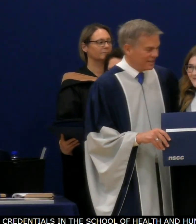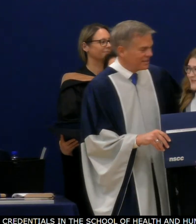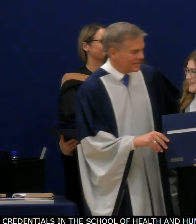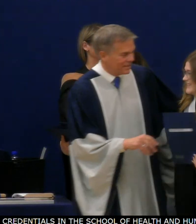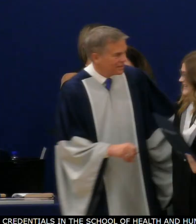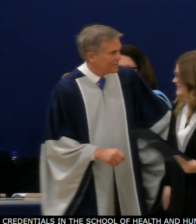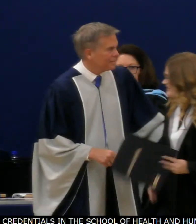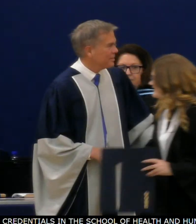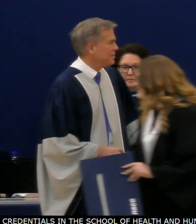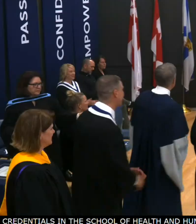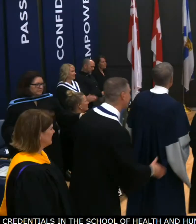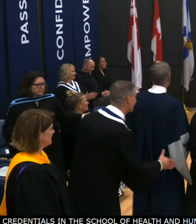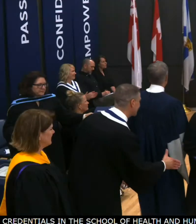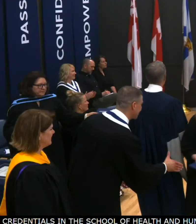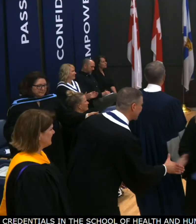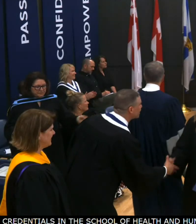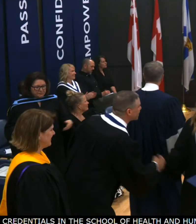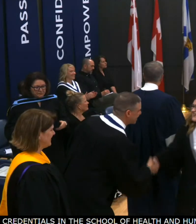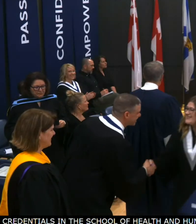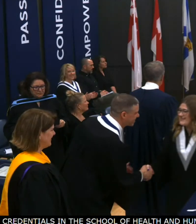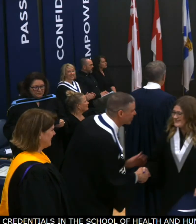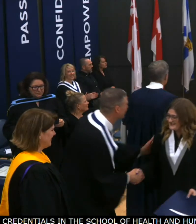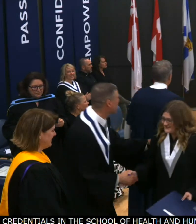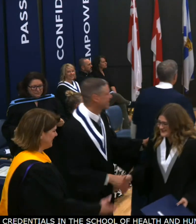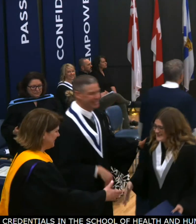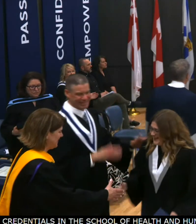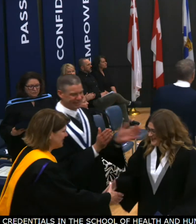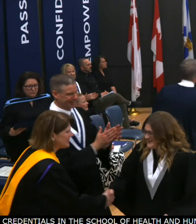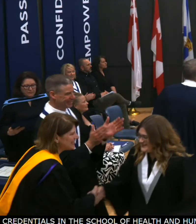Brooklyn Richards.